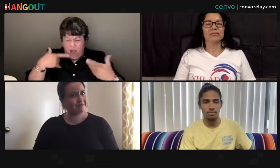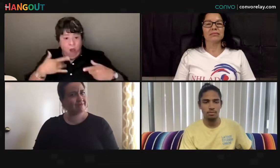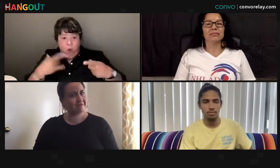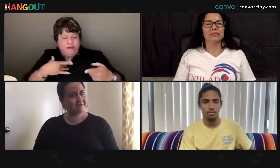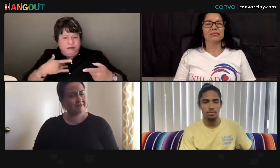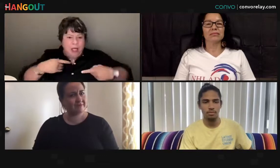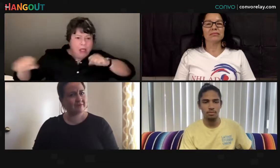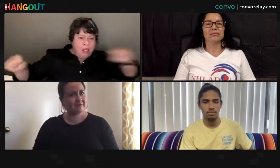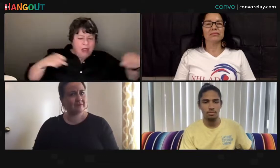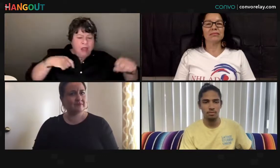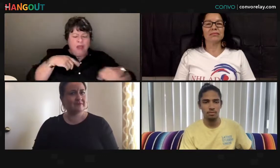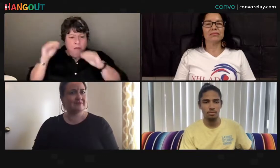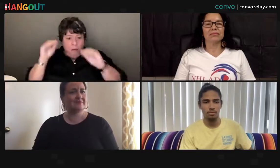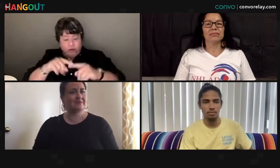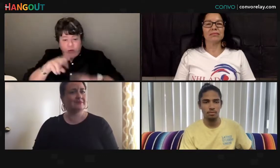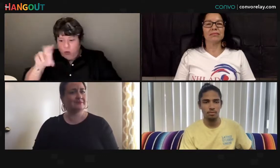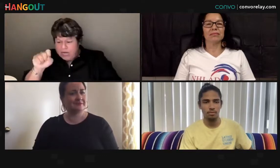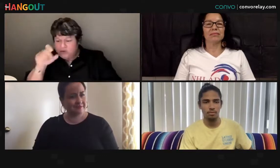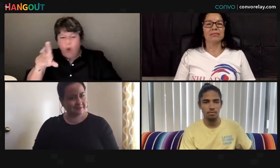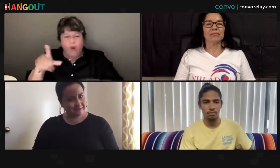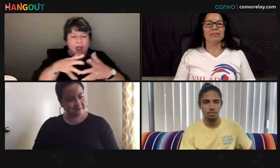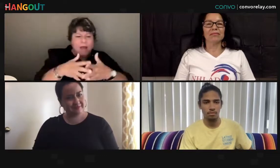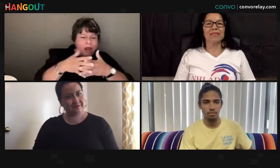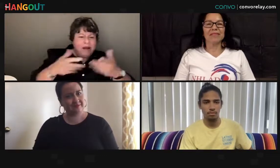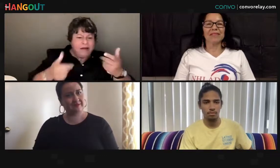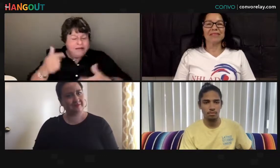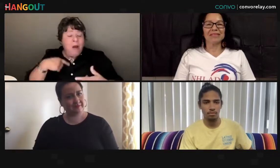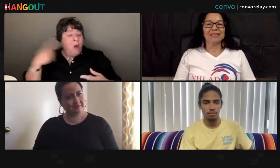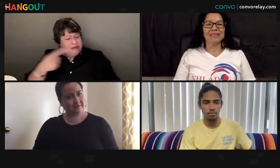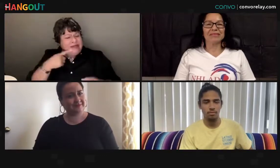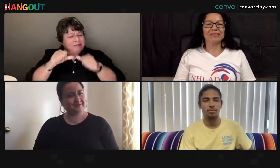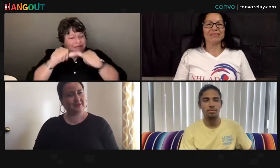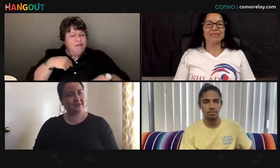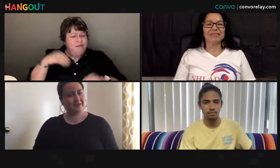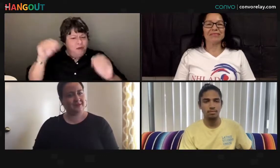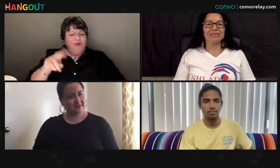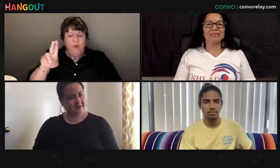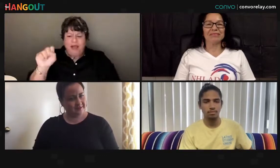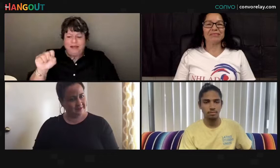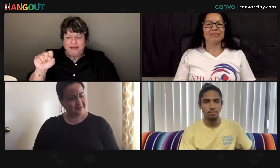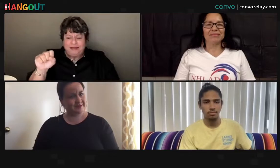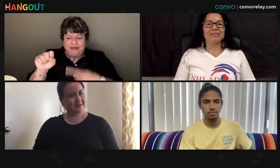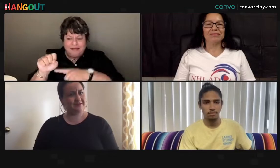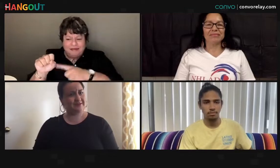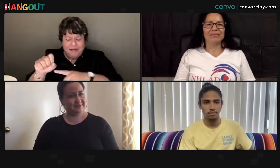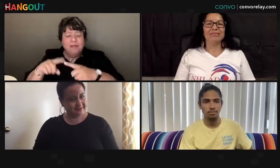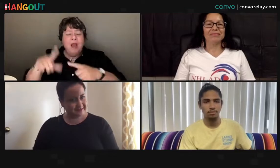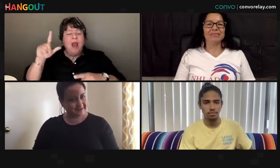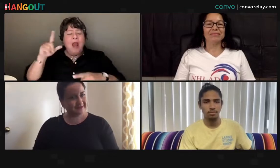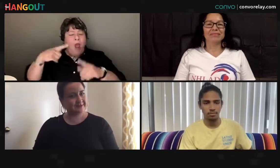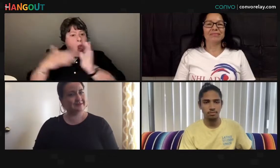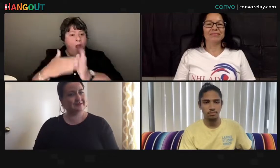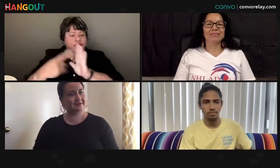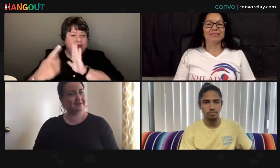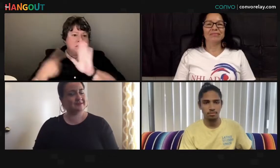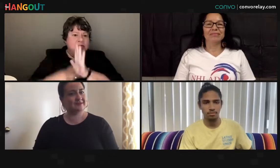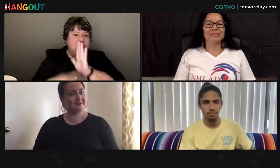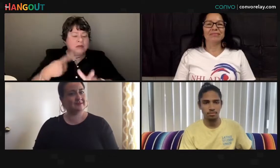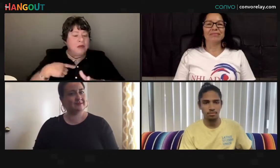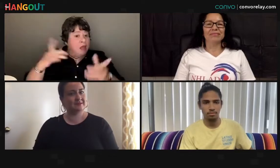And I'm like, why was I being told I moved to America?" So I felt like almost polarized here because my family told me I was moving to the US,